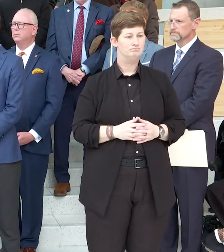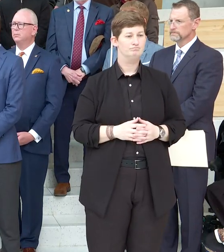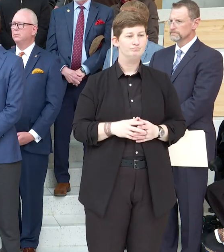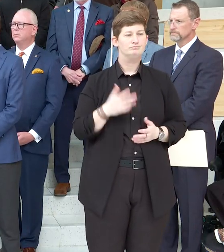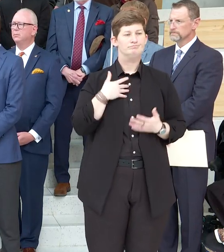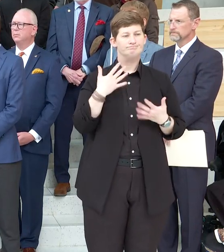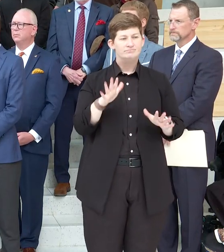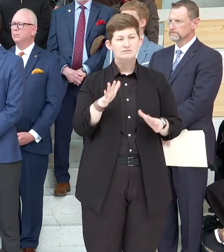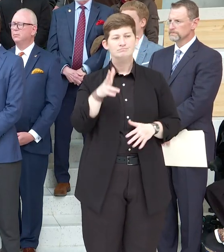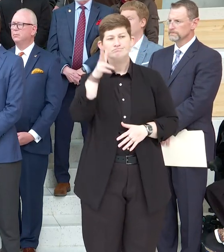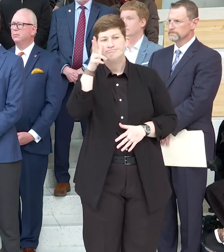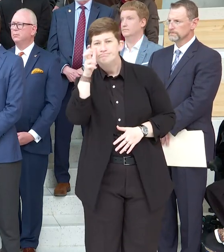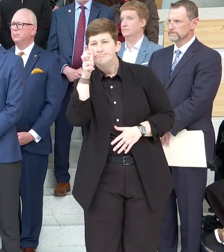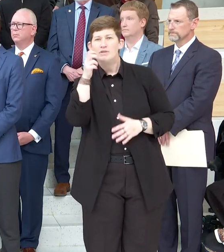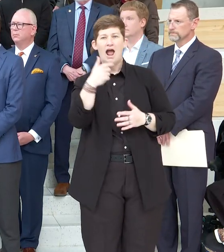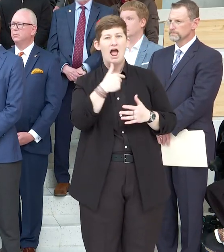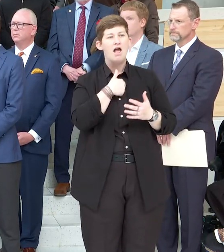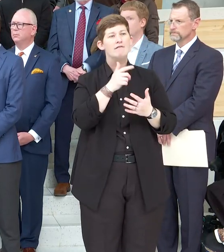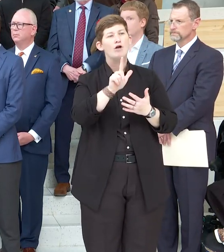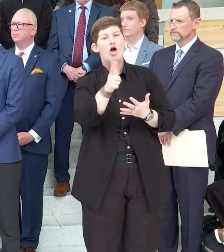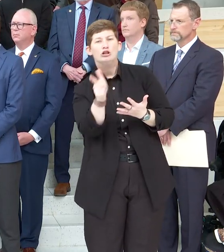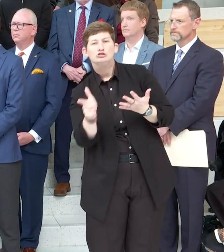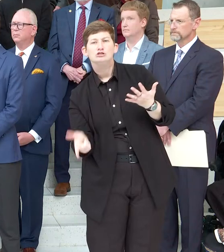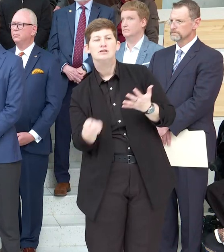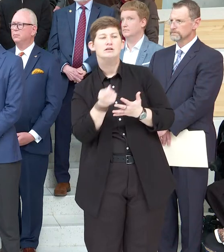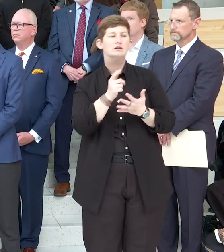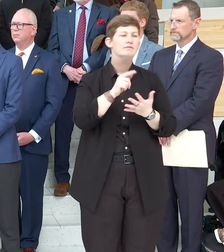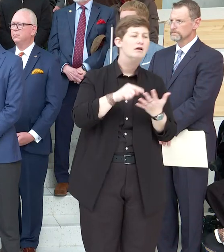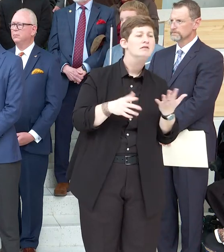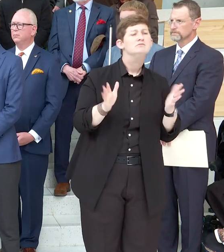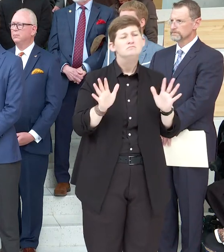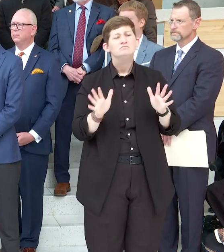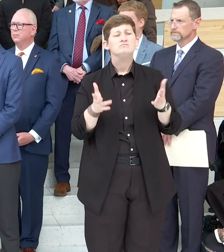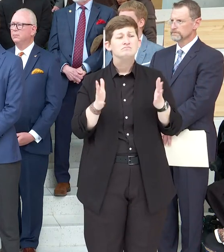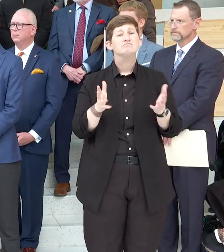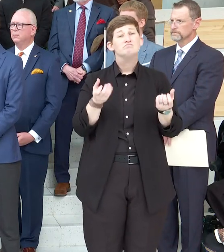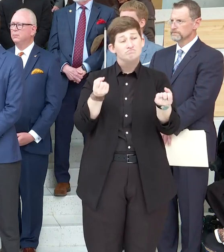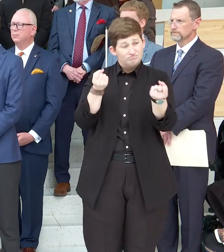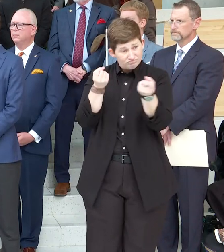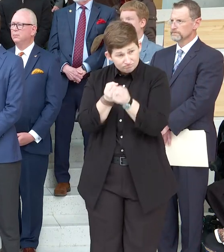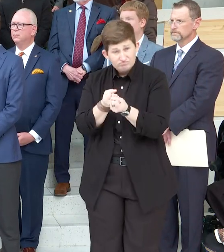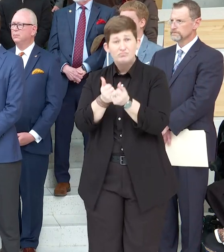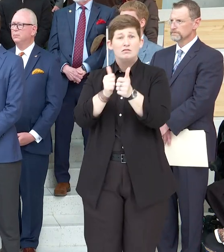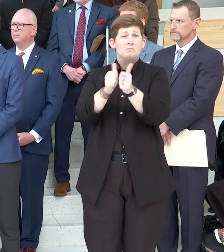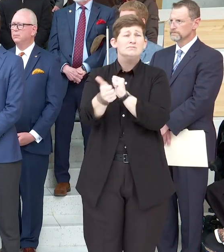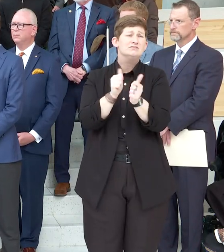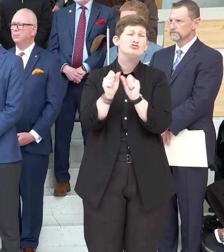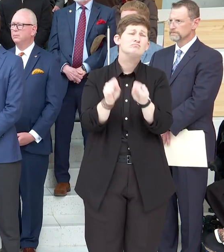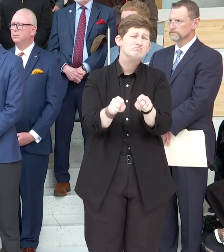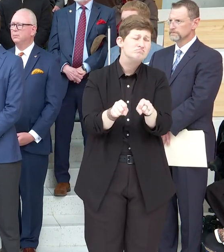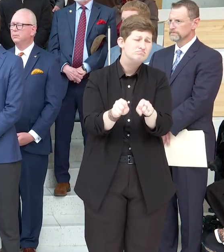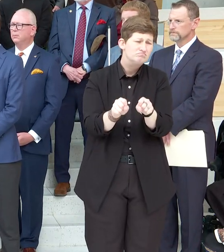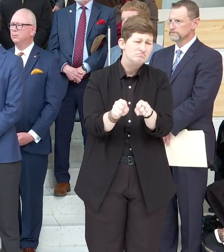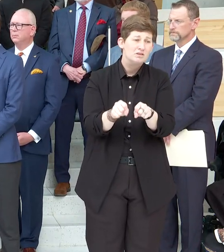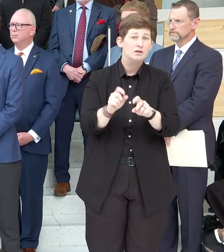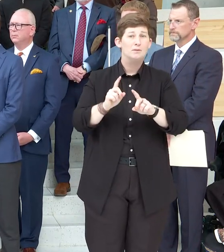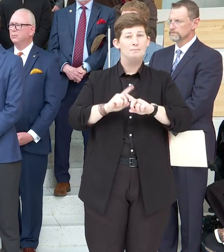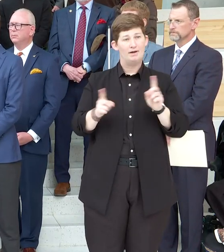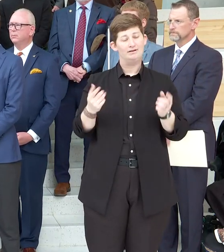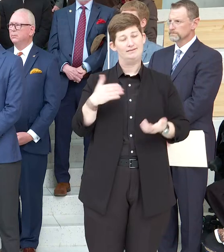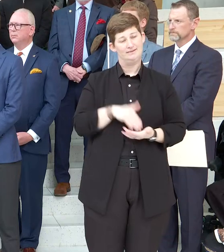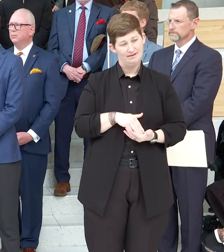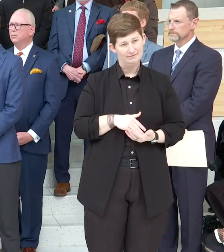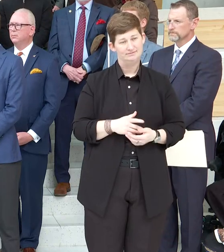Lyft. I want to be clear, we support competition across the marketplace. In a few minutes, we're going to hear from the Minneapolis-St. Paul Airport, a great partner of